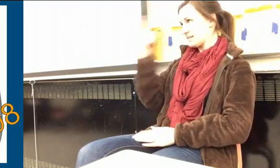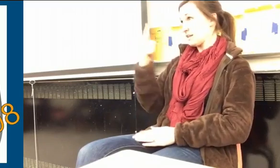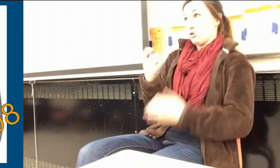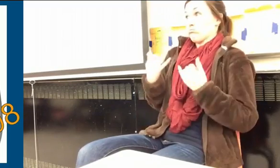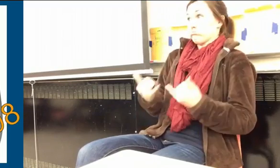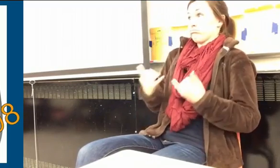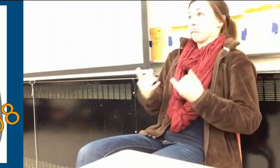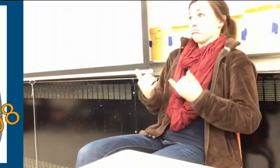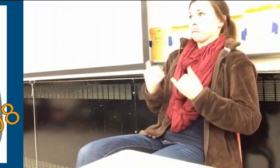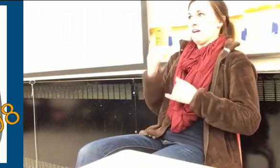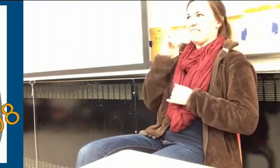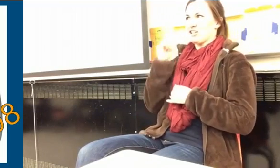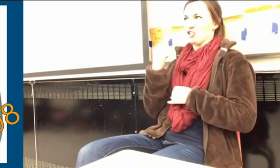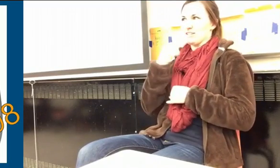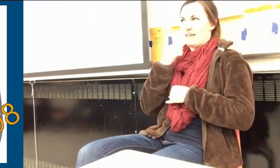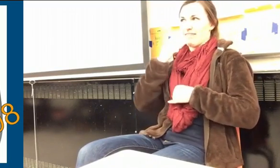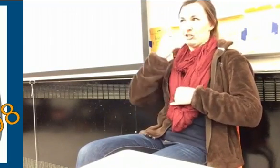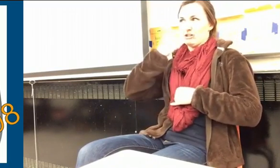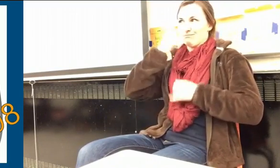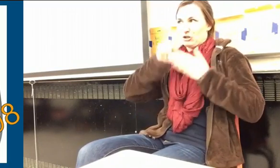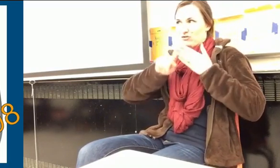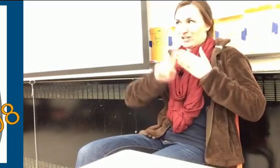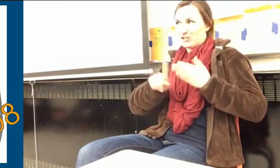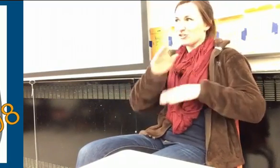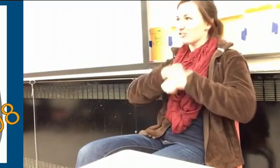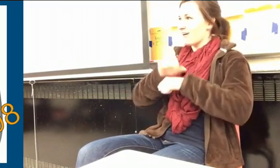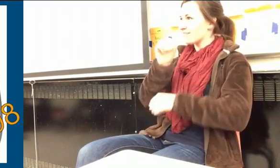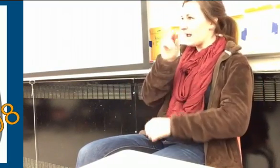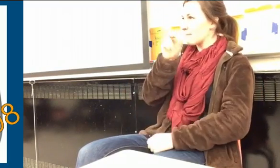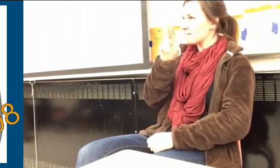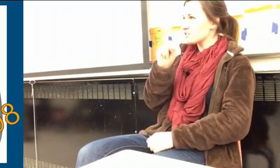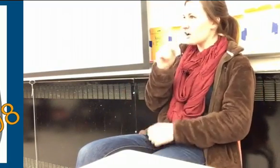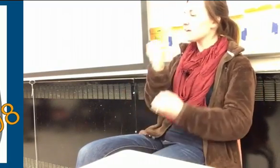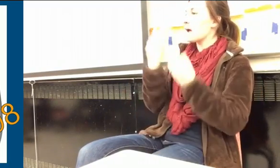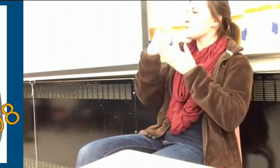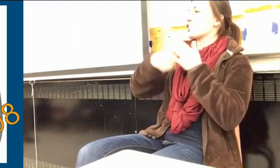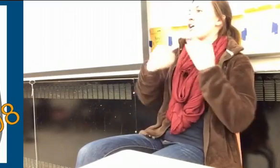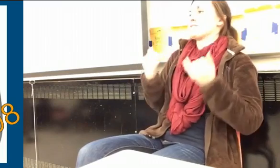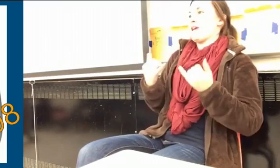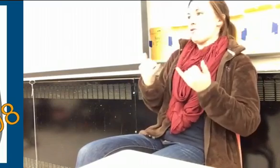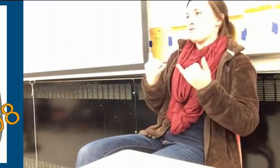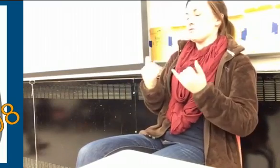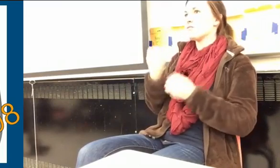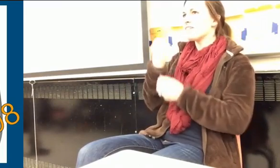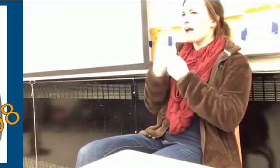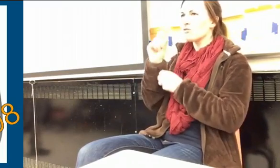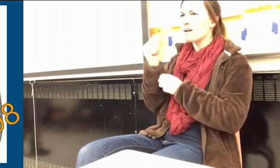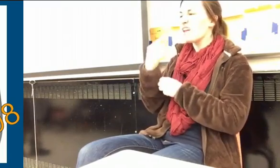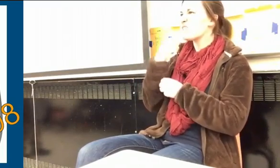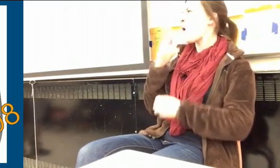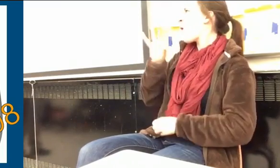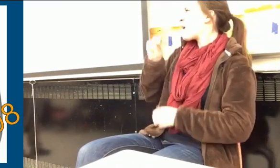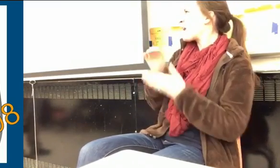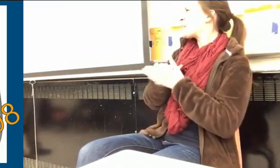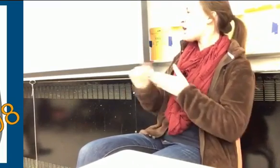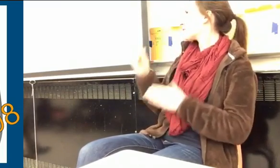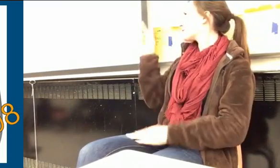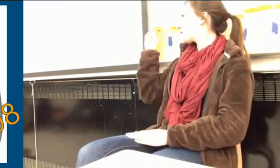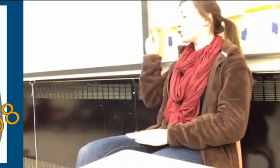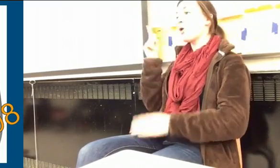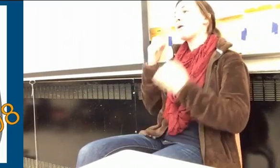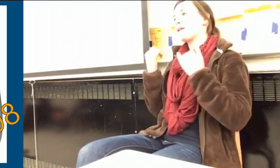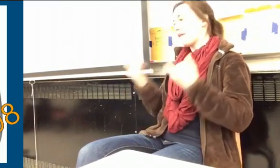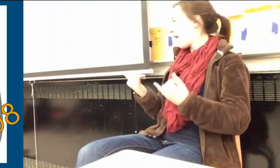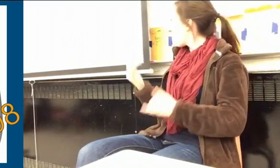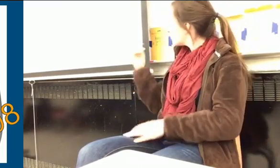lot better than what the other classes guessed, because they were all up in like the 90s. So this costs $32.98. Now, if you